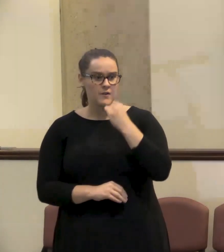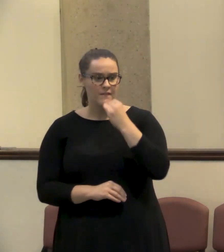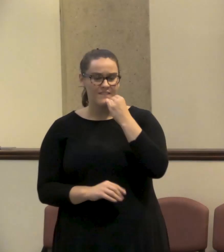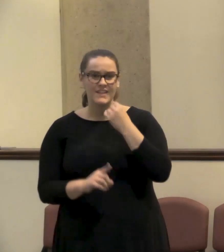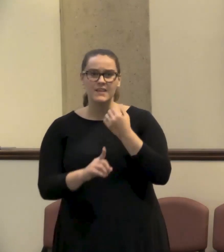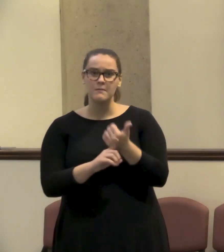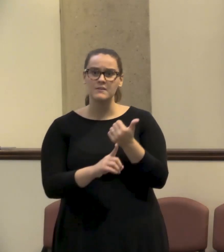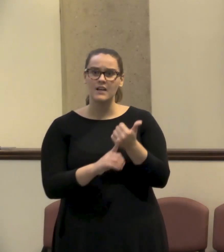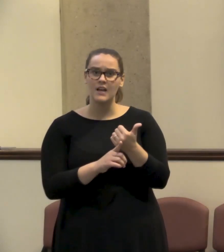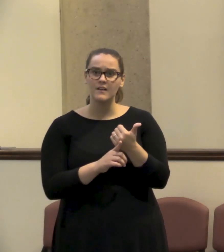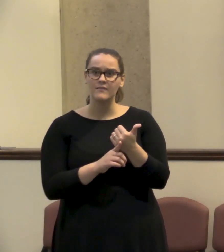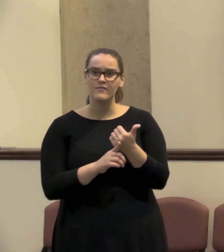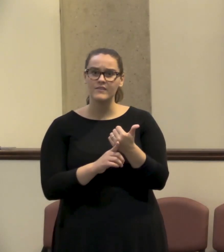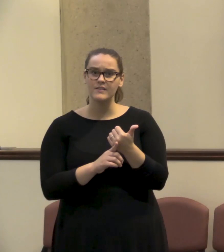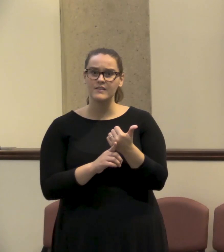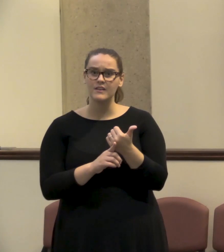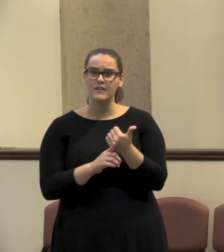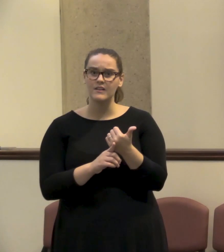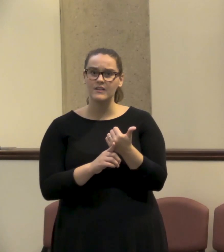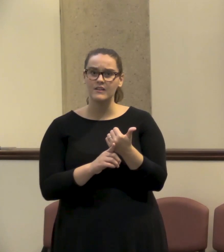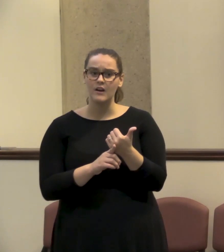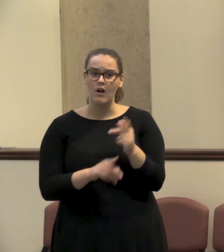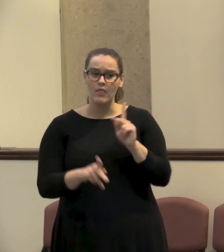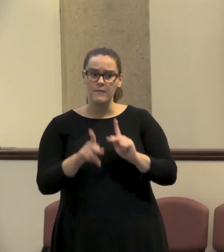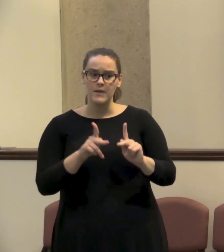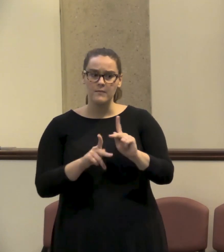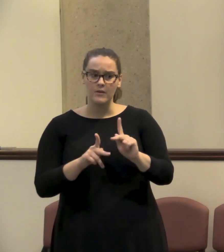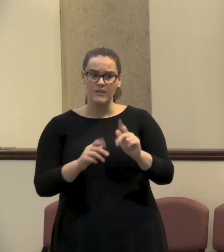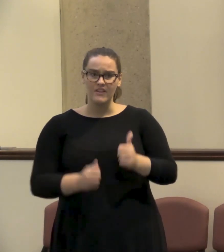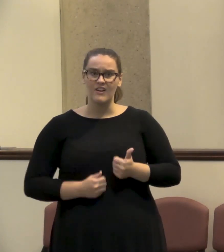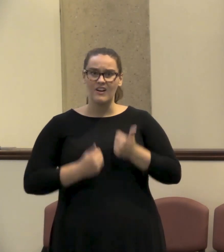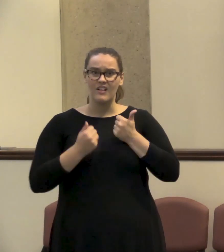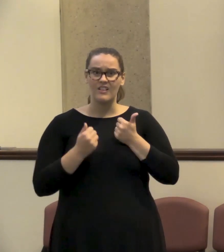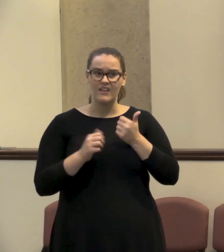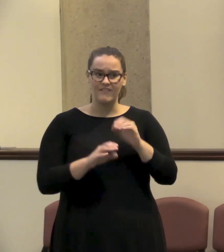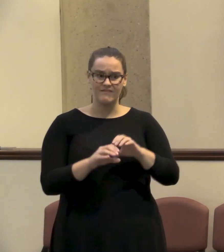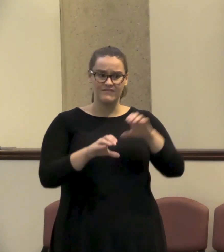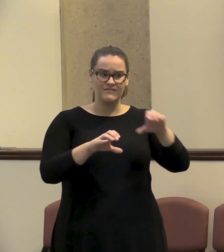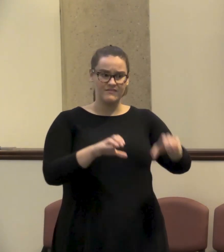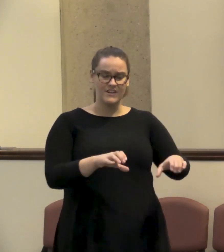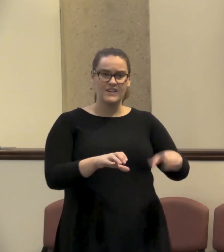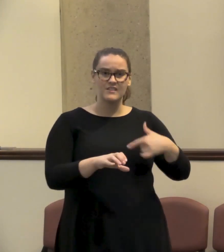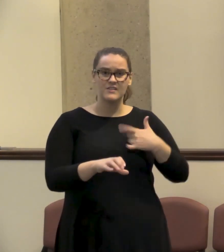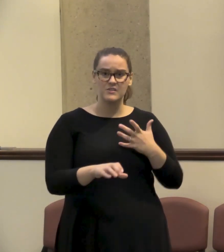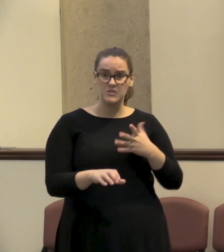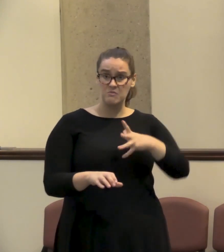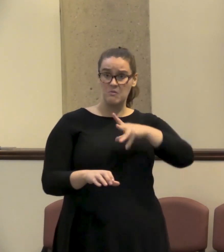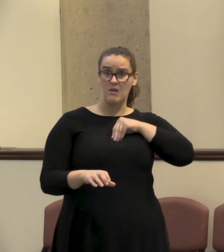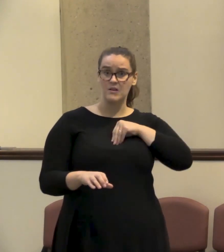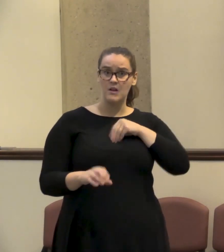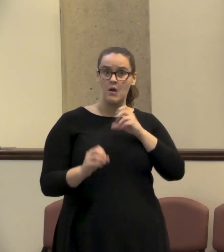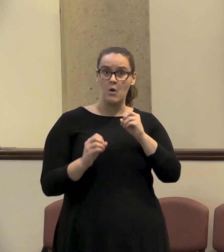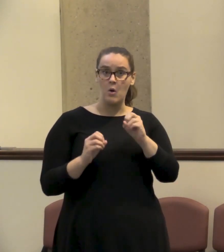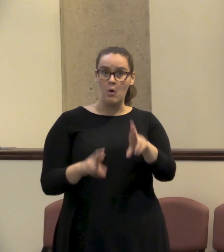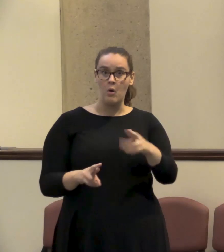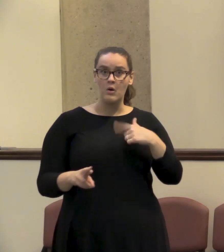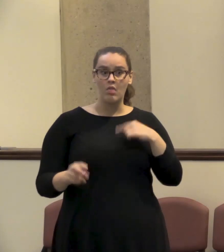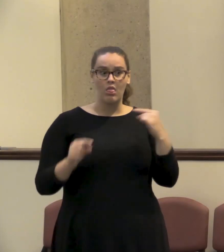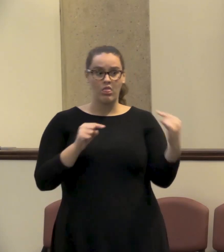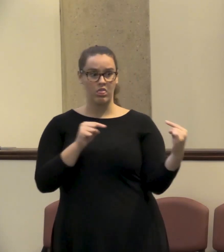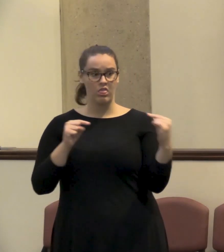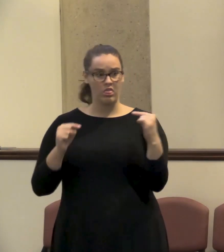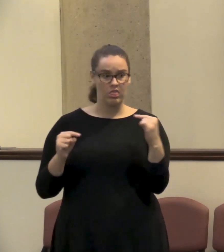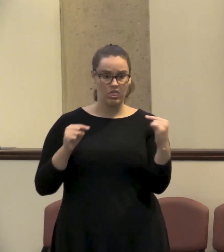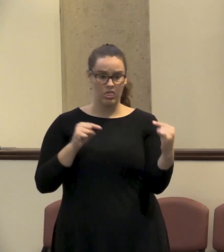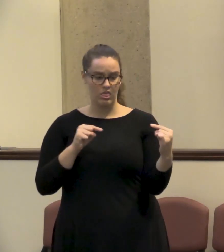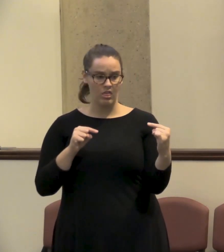Are the people who they're going to move next to going to welcome them? Or is this going to trigger a series of conflicts that are going to be most unwelcome